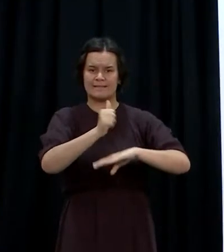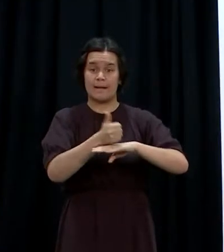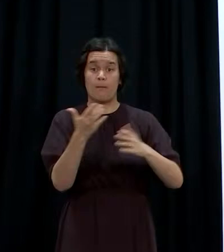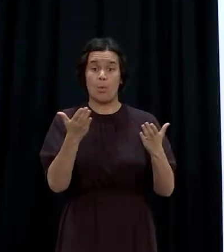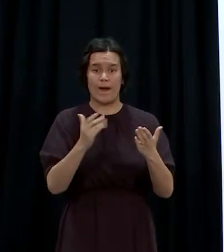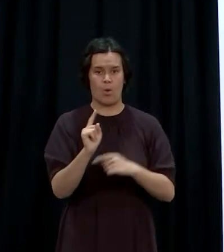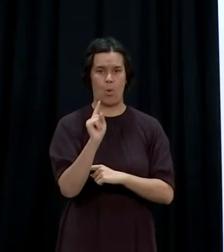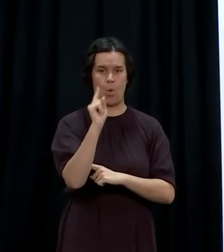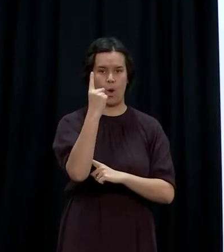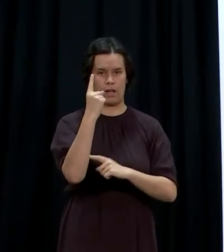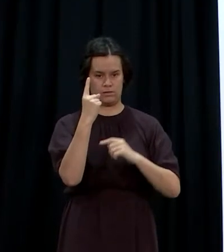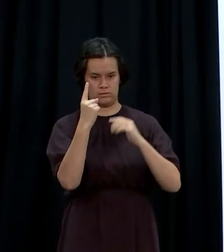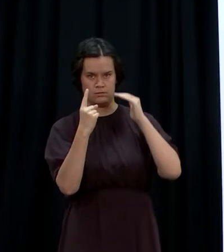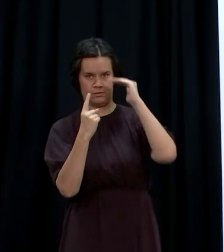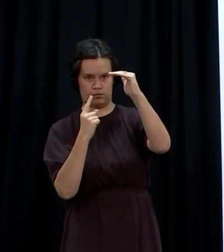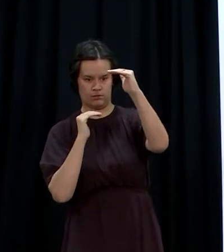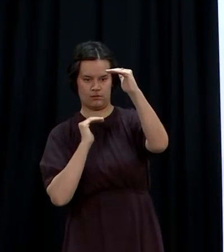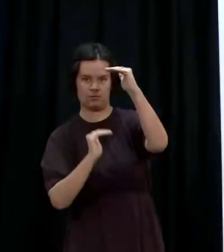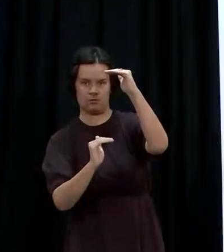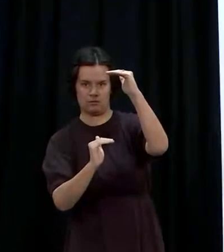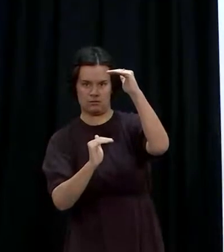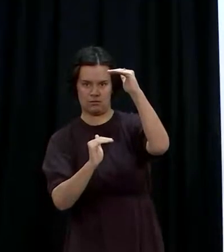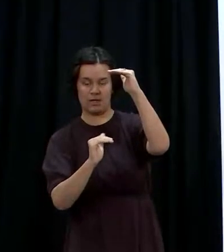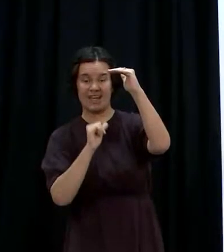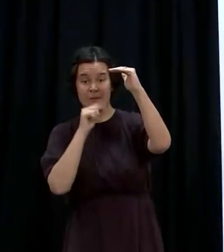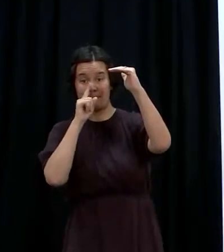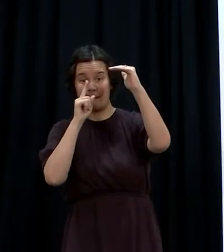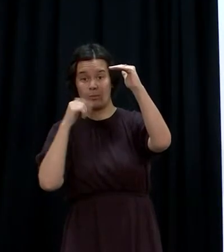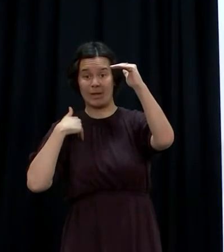are required to be tested because they are crossing the boundary.